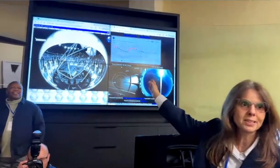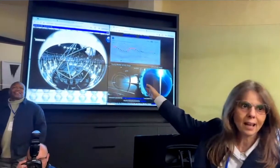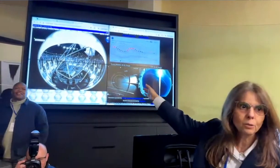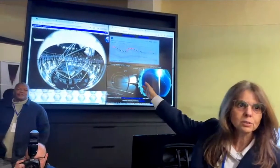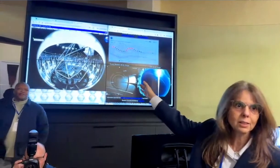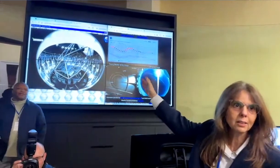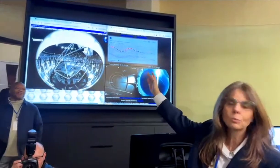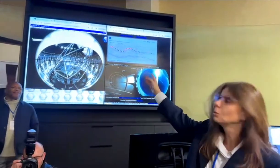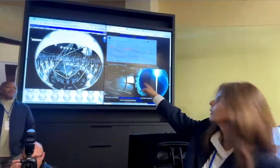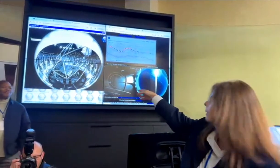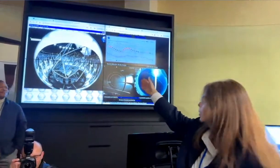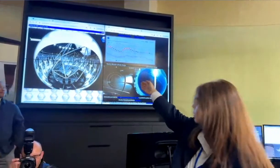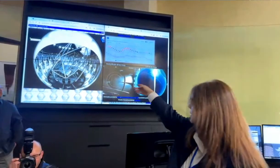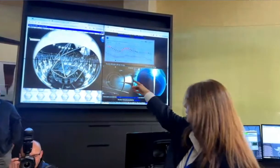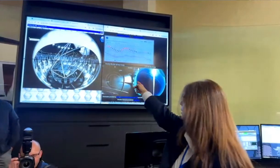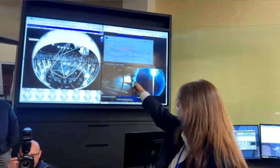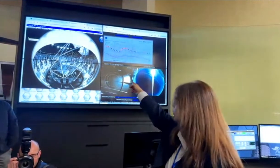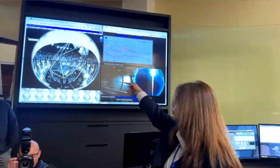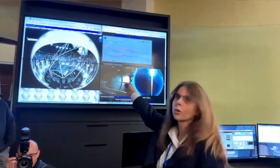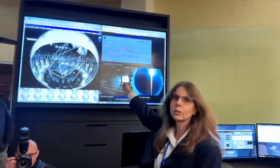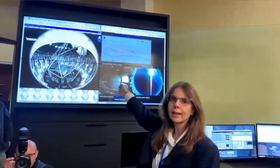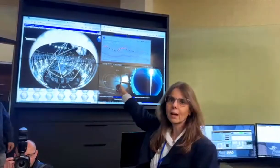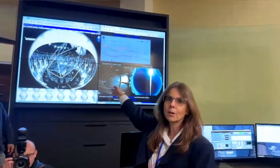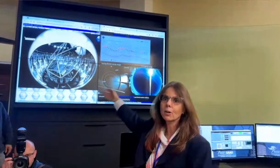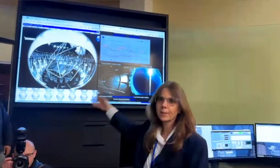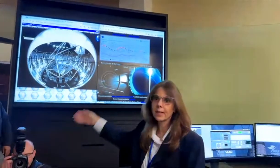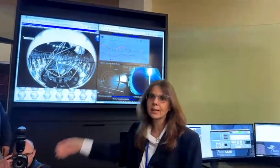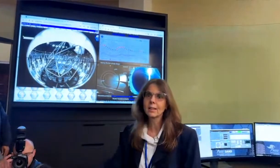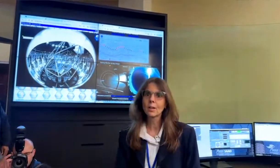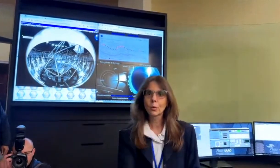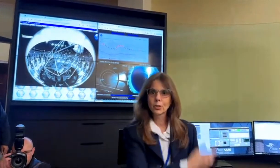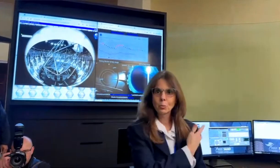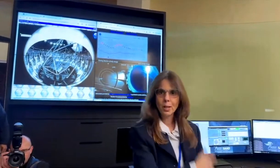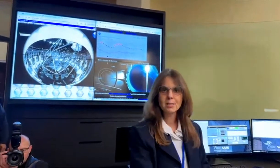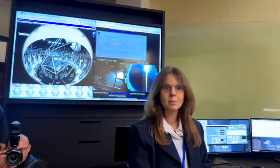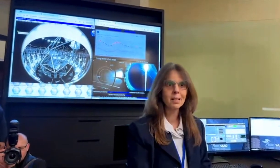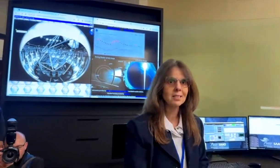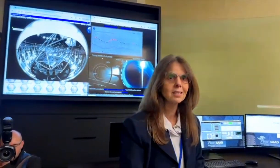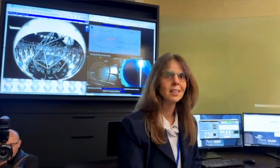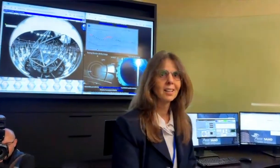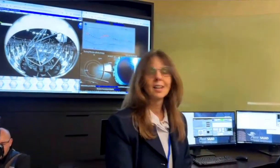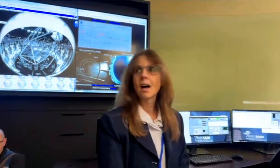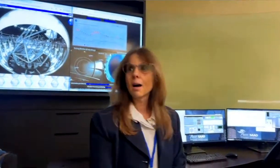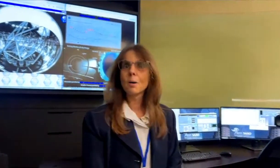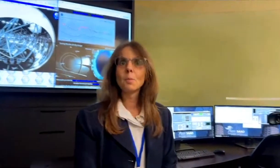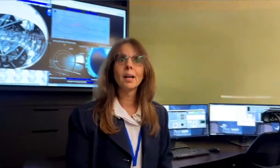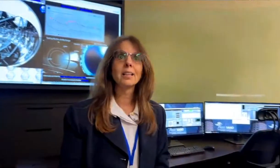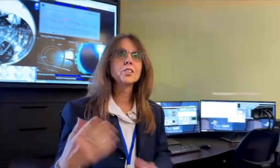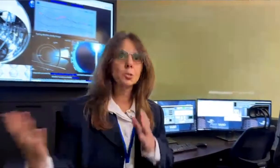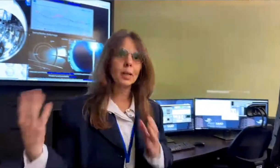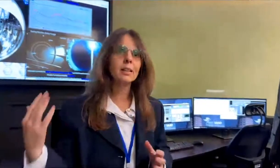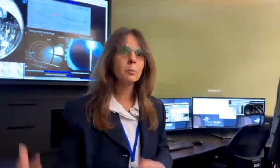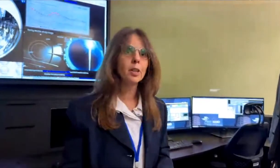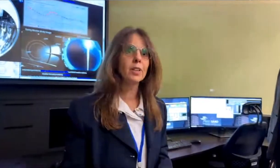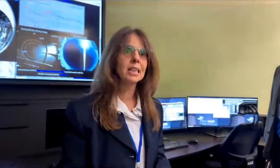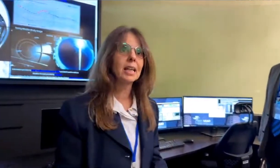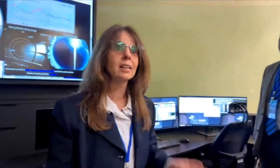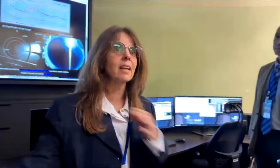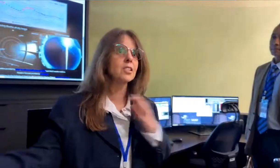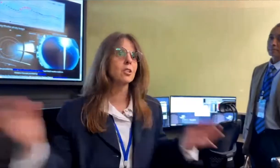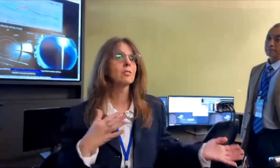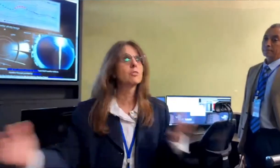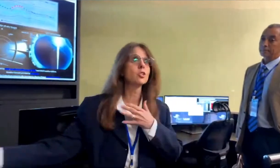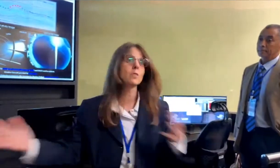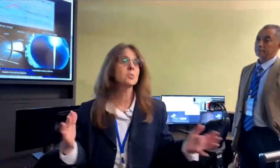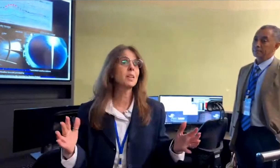hopefully will be sound, and there will be. You will see it move on the camera over there when you press the button. There'll just be a little bit of a